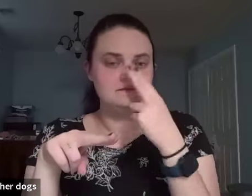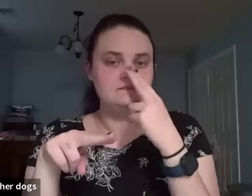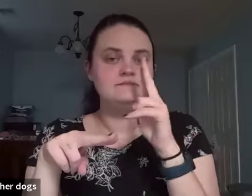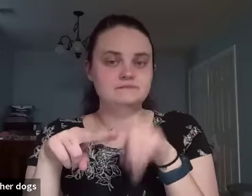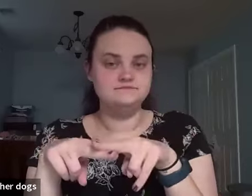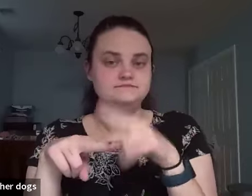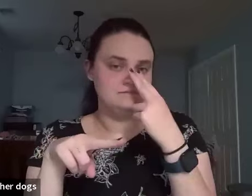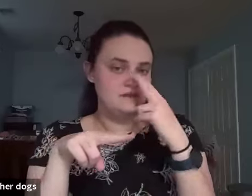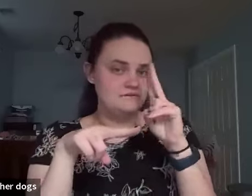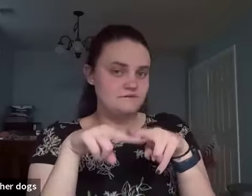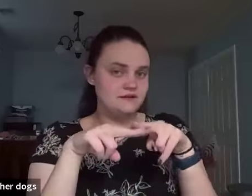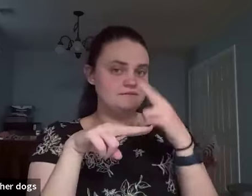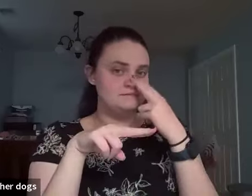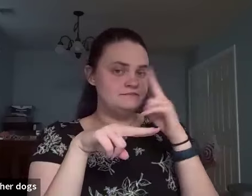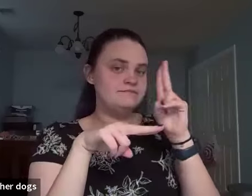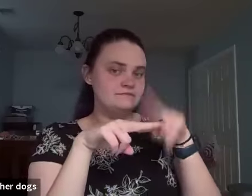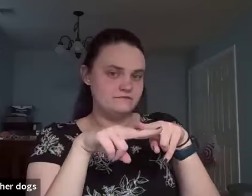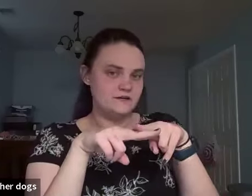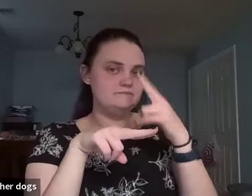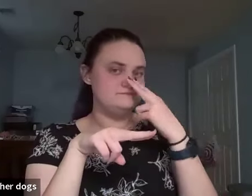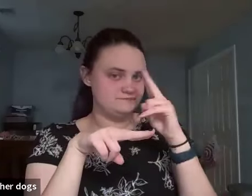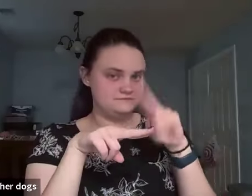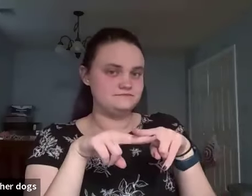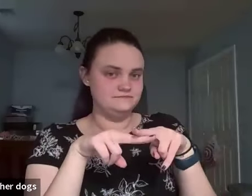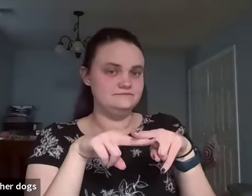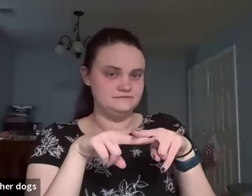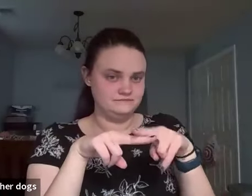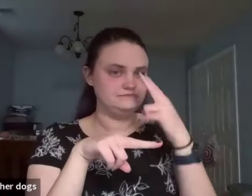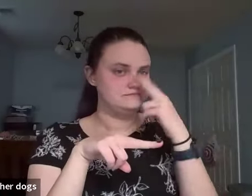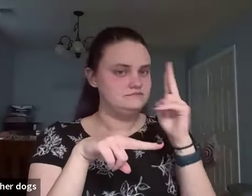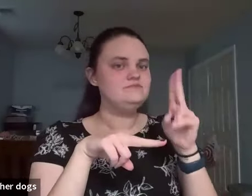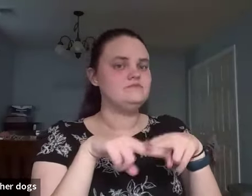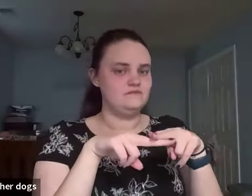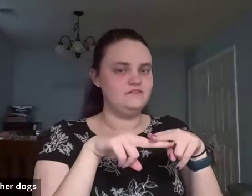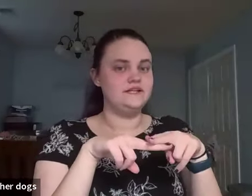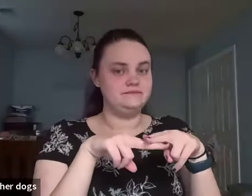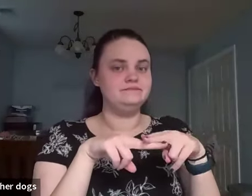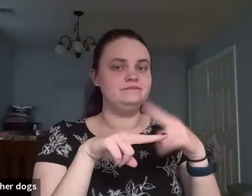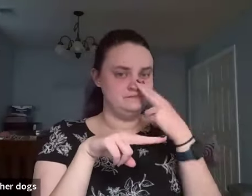fun, hmm fun, fun, hmm fun.